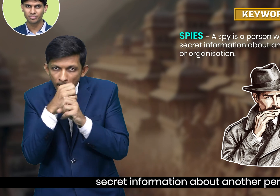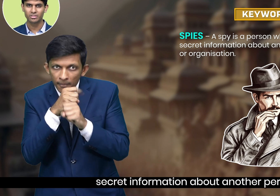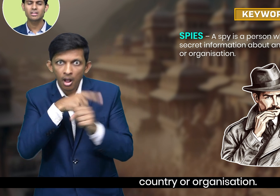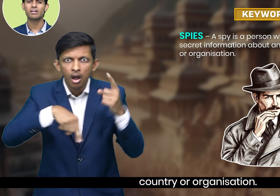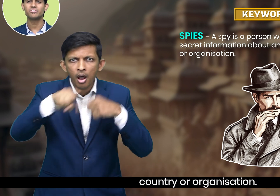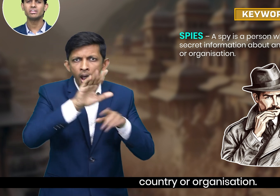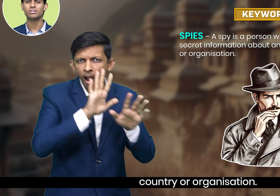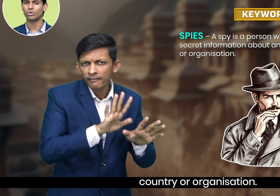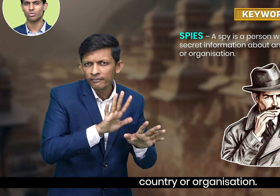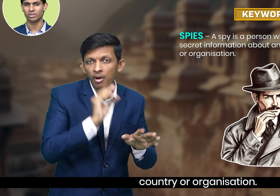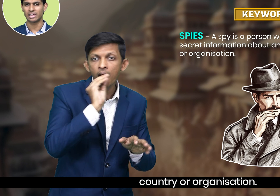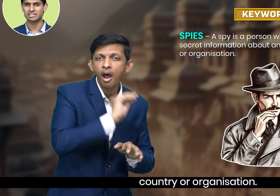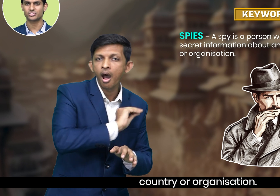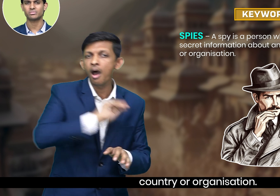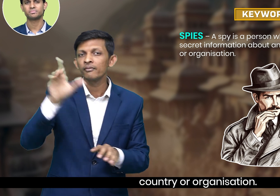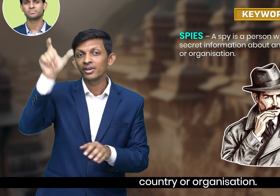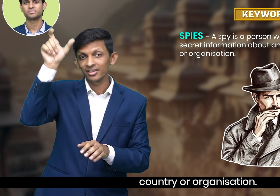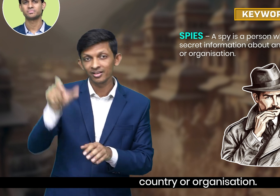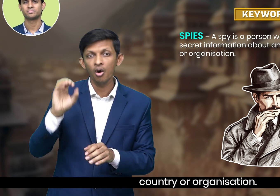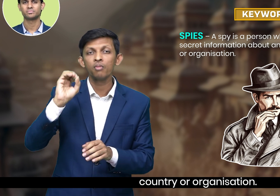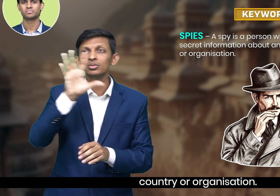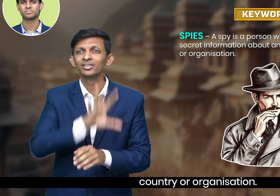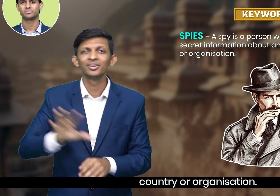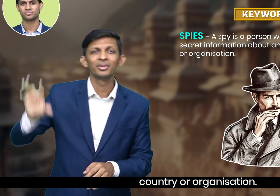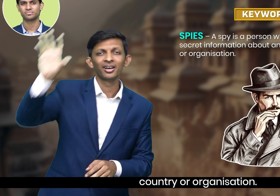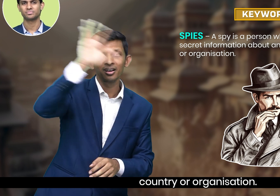person, country, or organization.